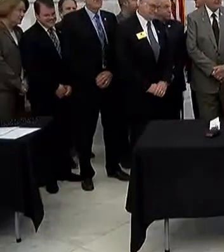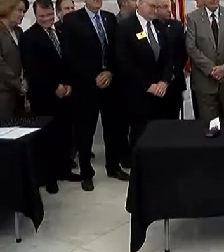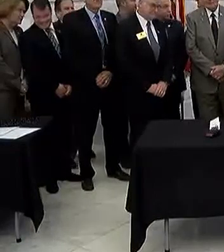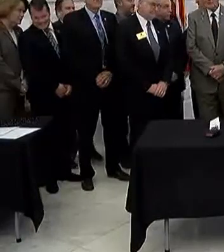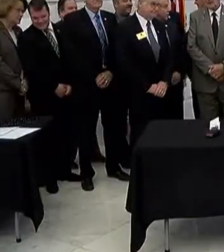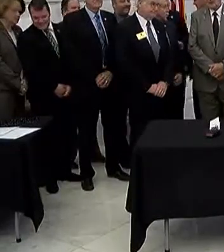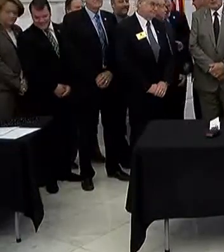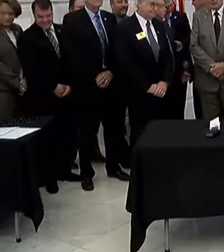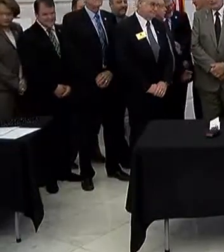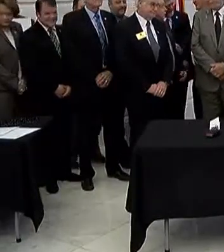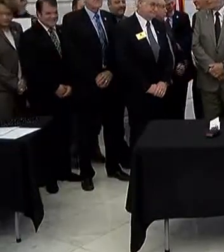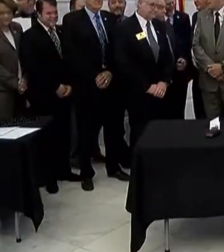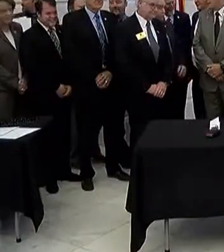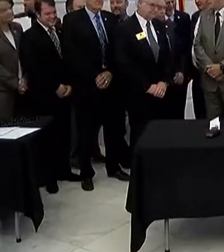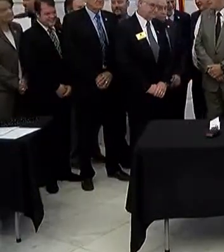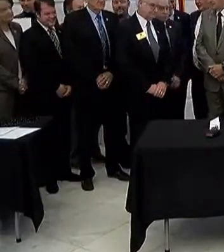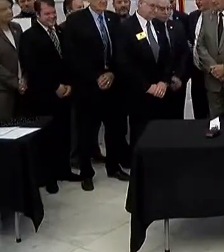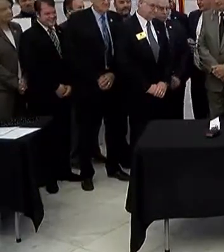Ready for the party?